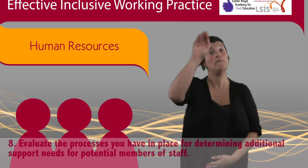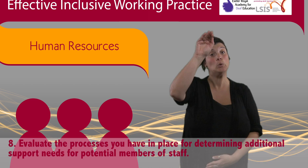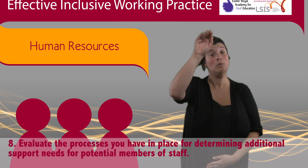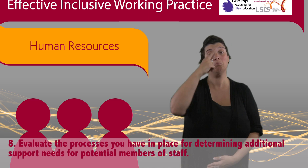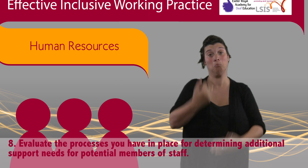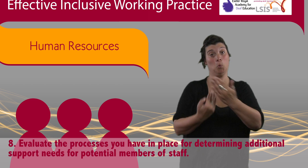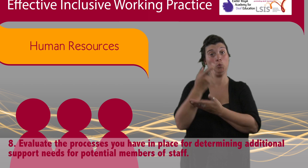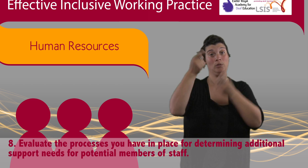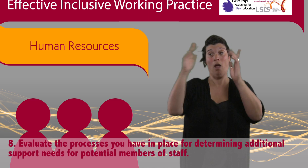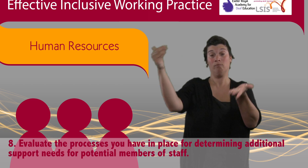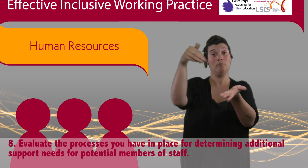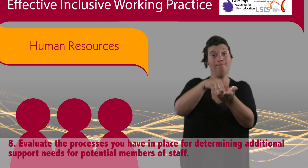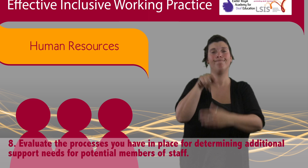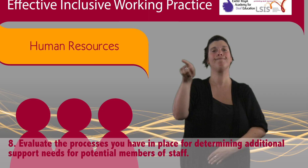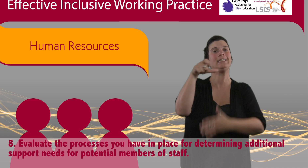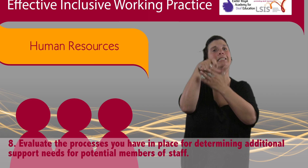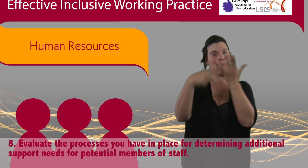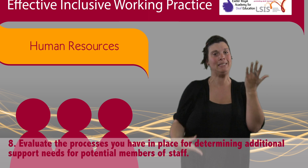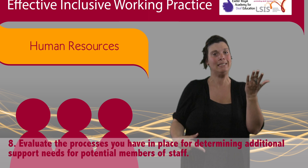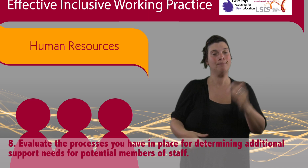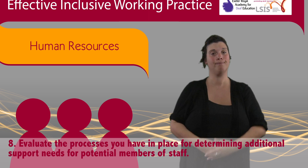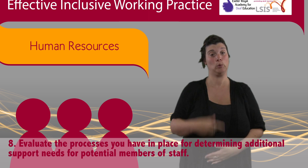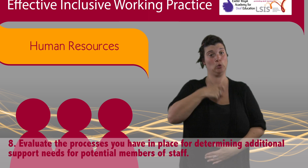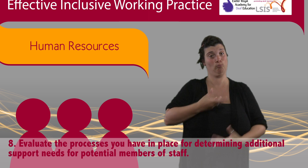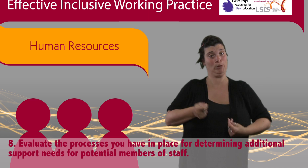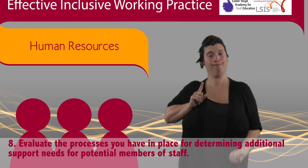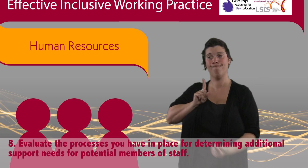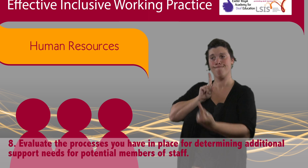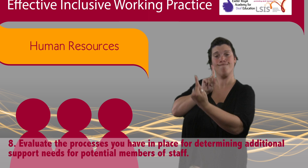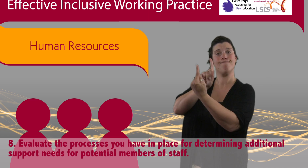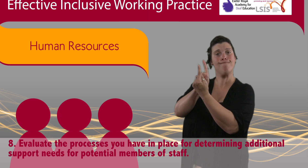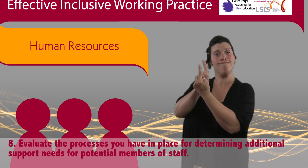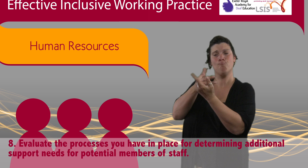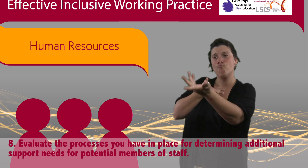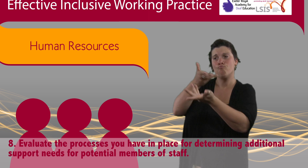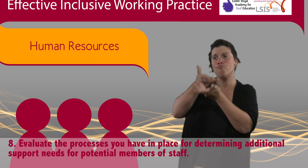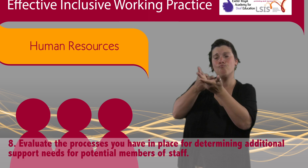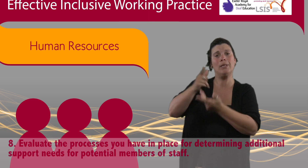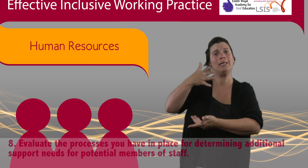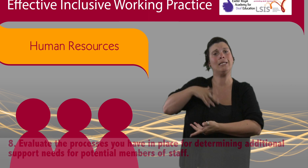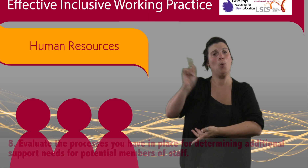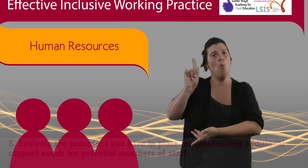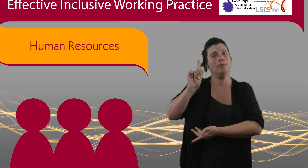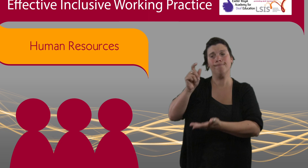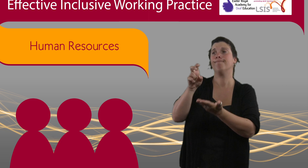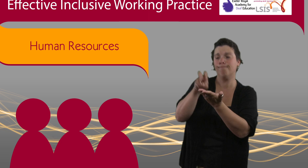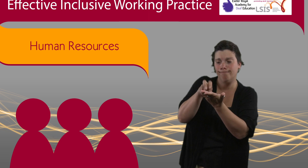Evaluate the processes you have in place for determining additional support needs for potential members of staff.